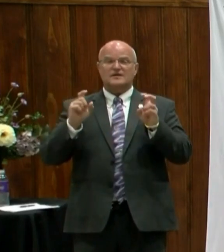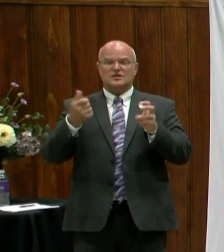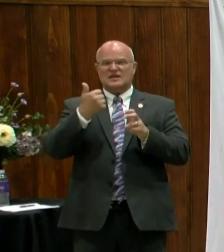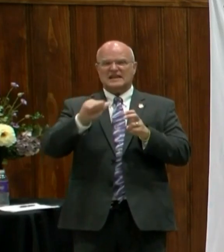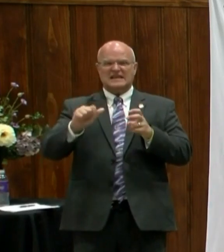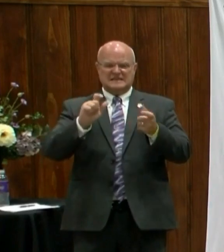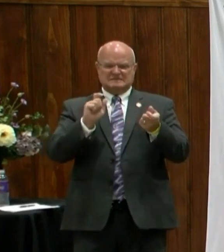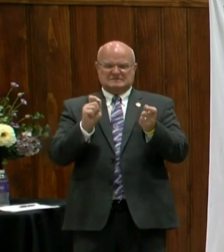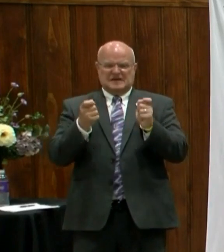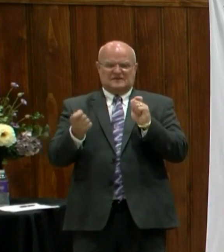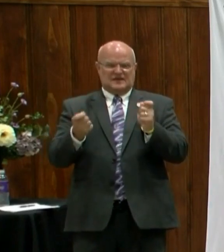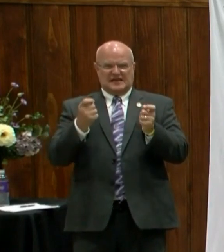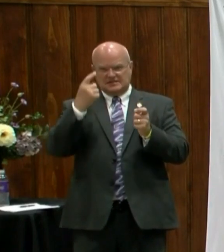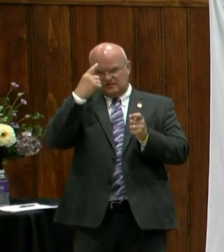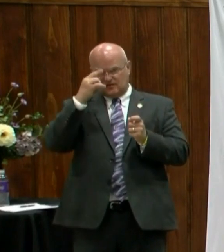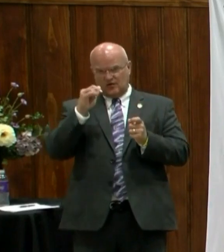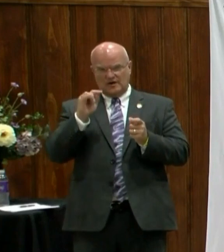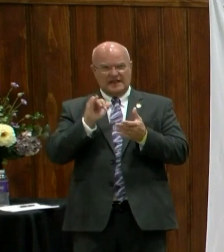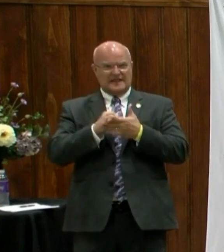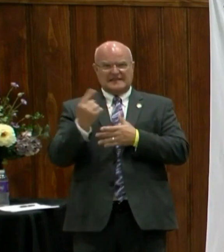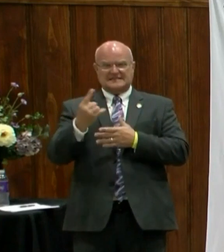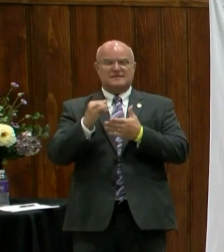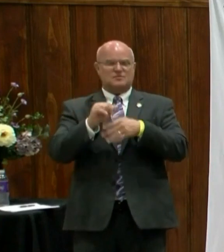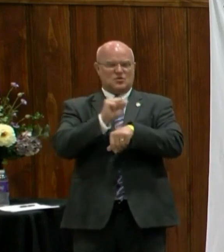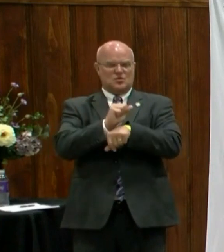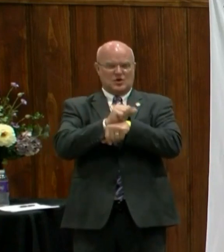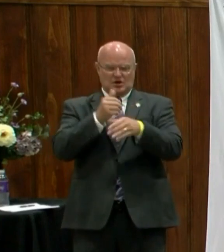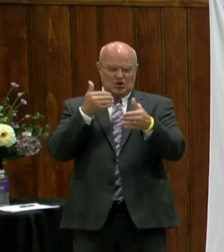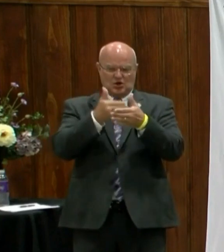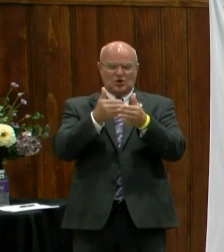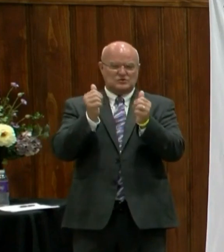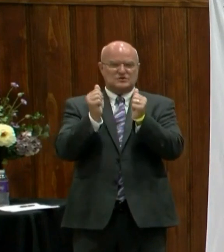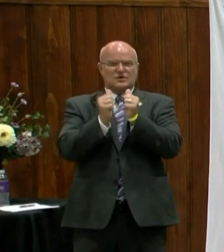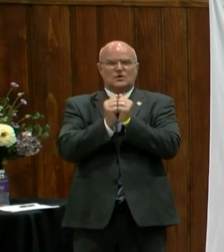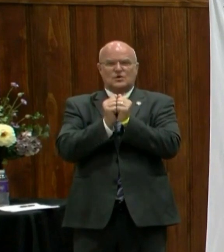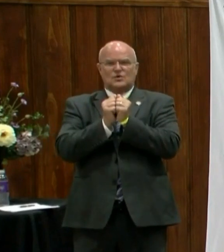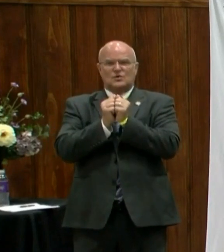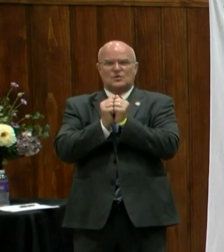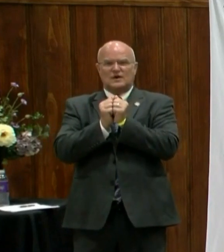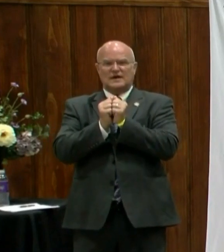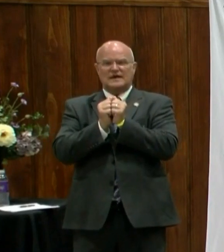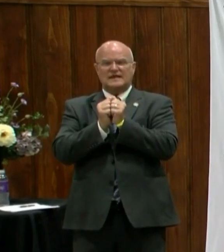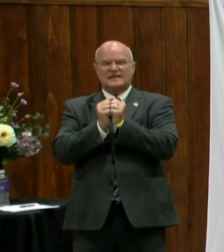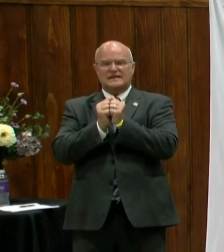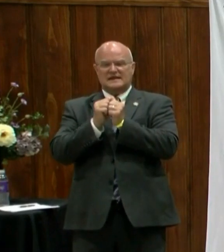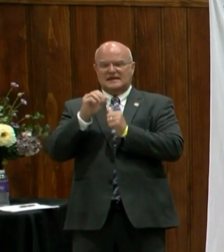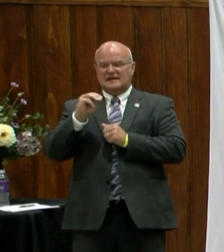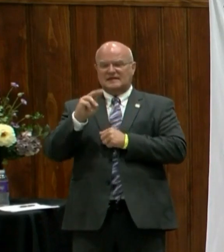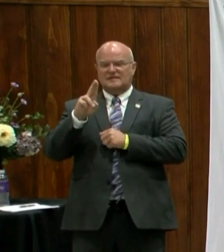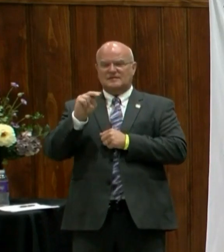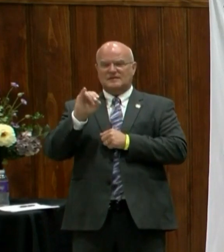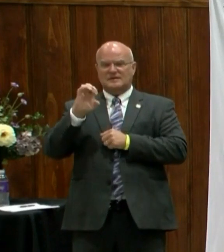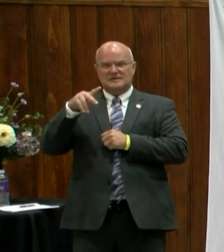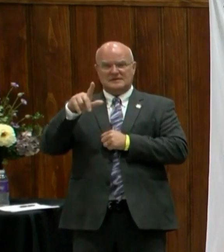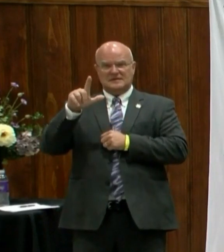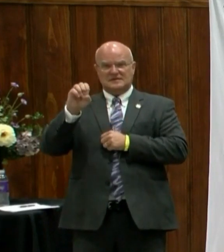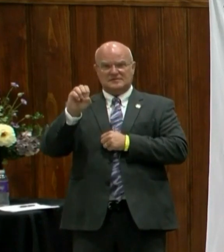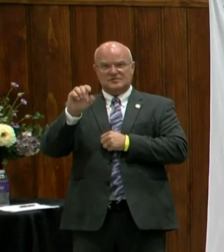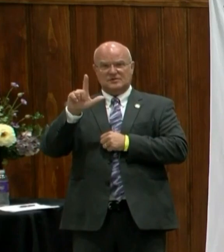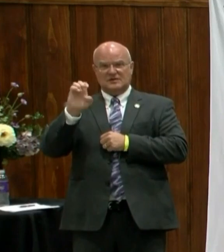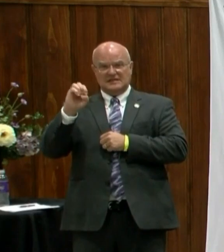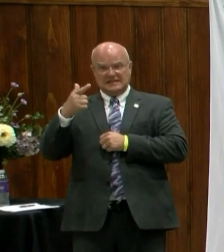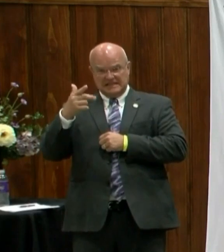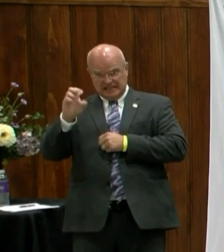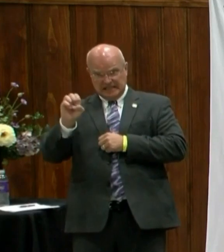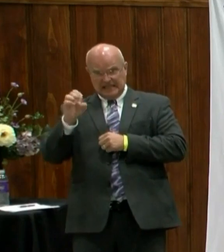any modifications to it, that's something we're working closely with the Municipal League as to if a